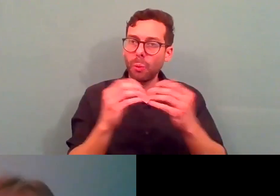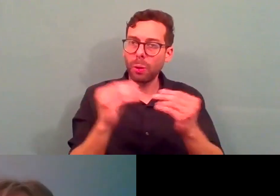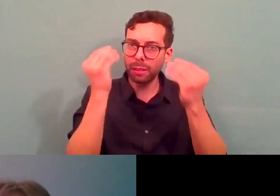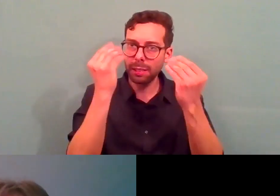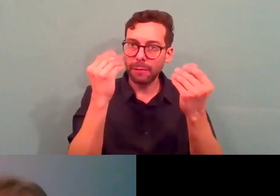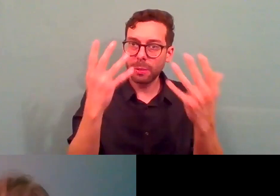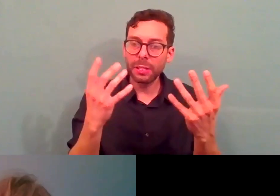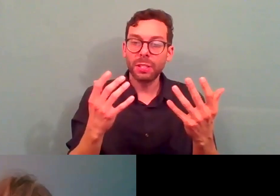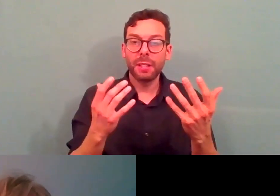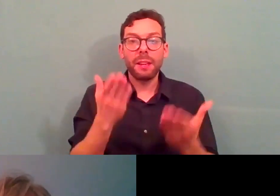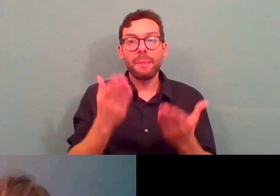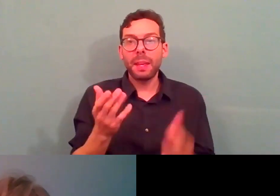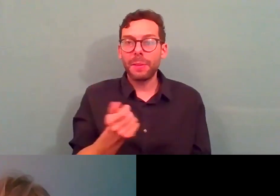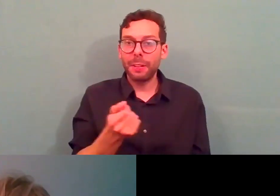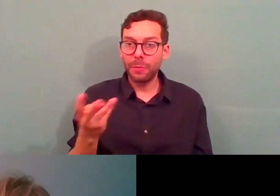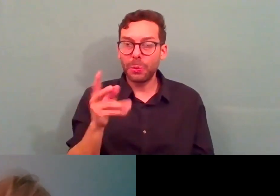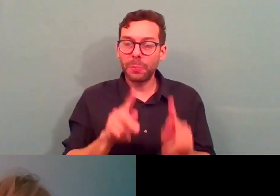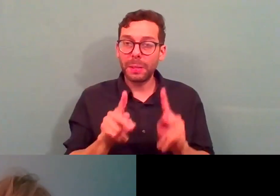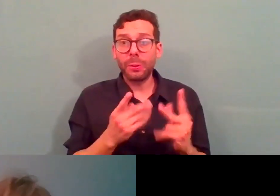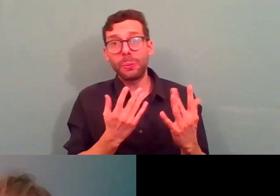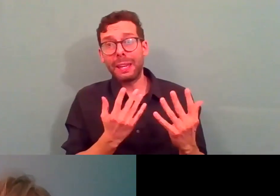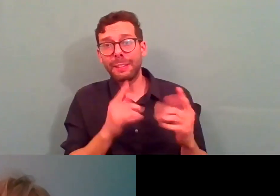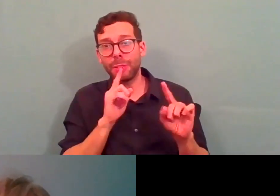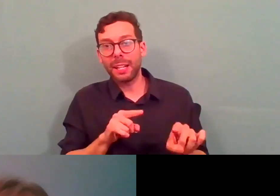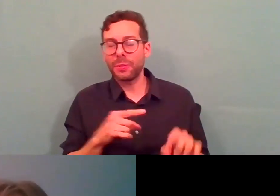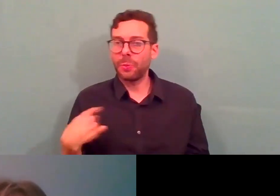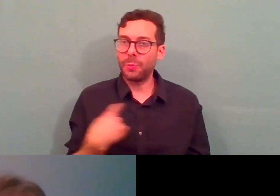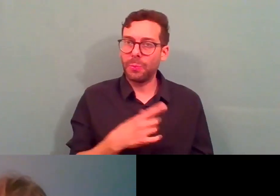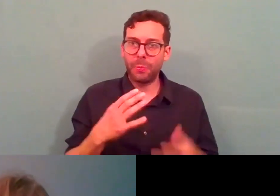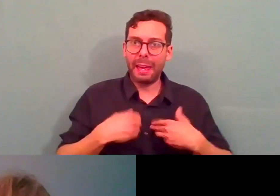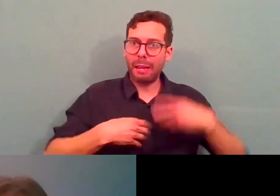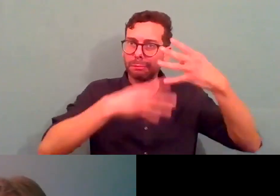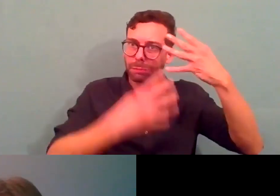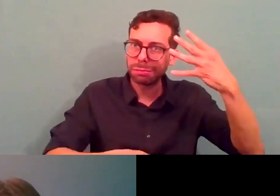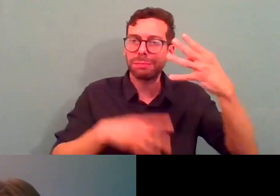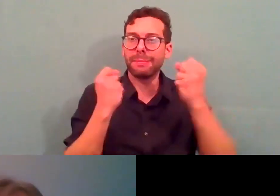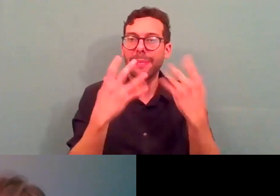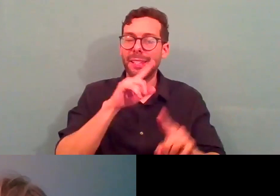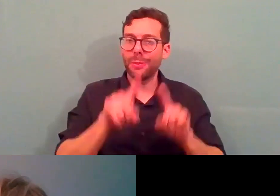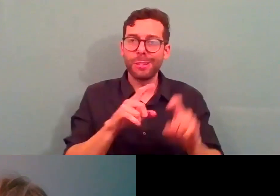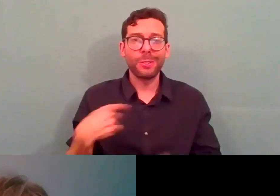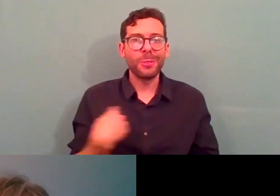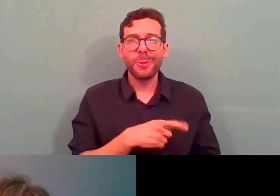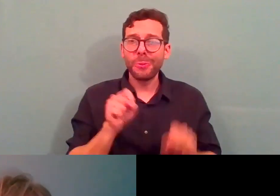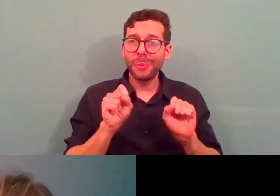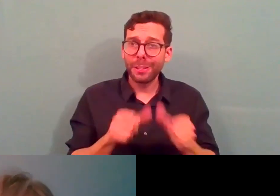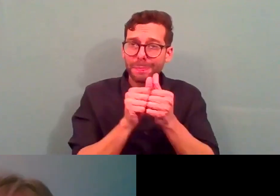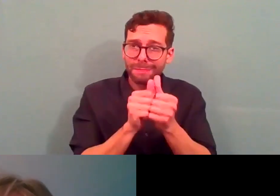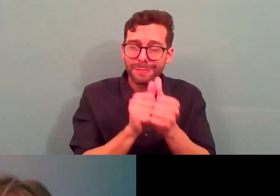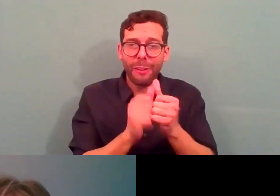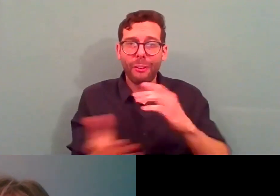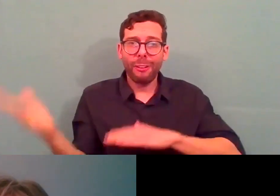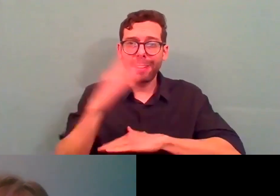kind of left a few people hanging because we just had so many questions. We could have just been here all day with you. So thank you. As